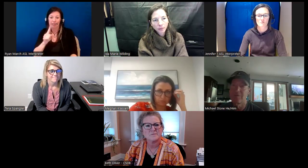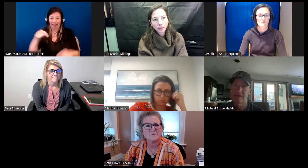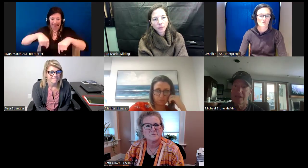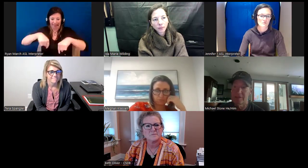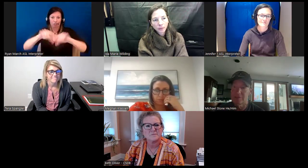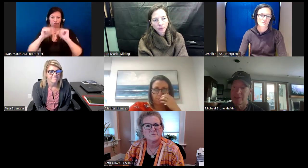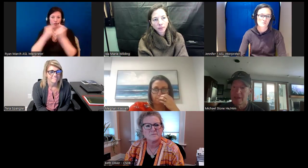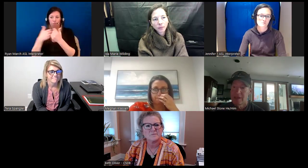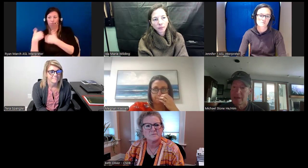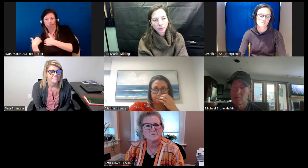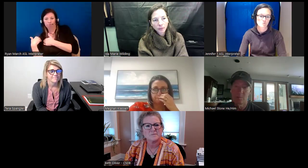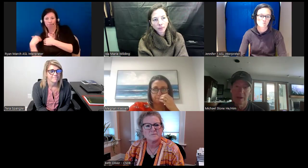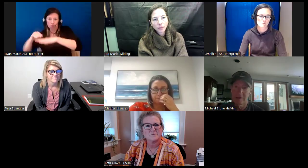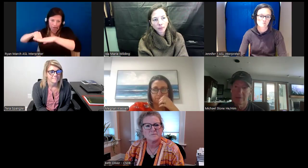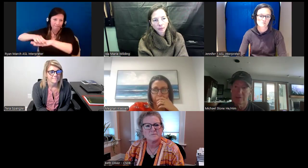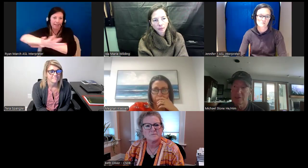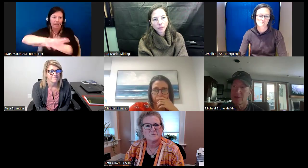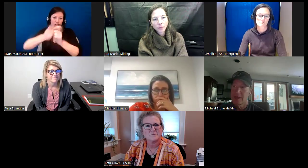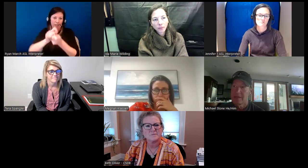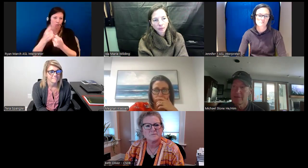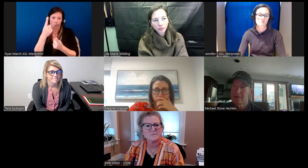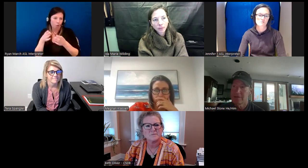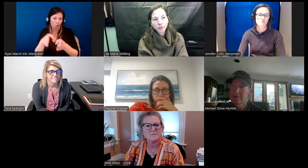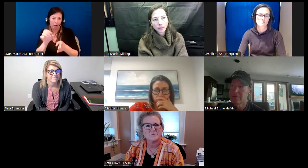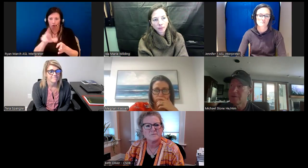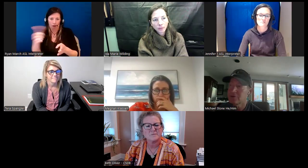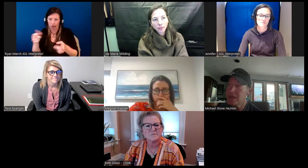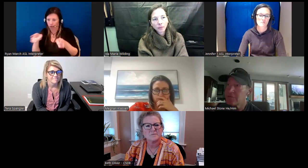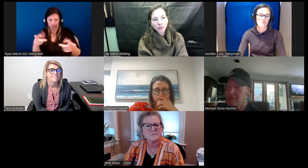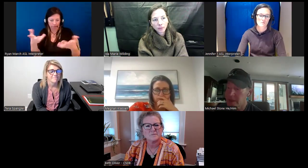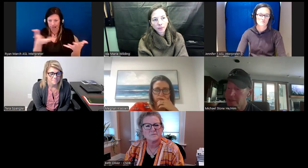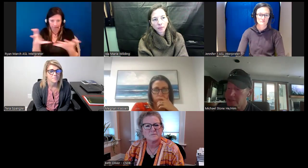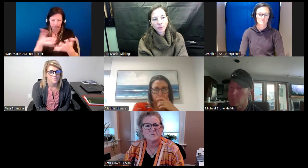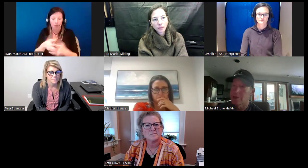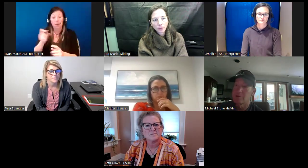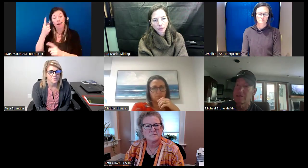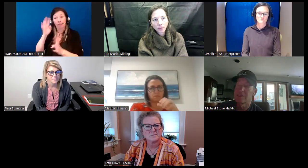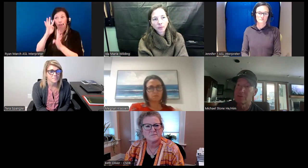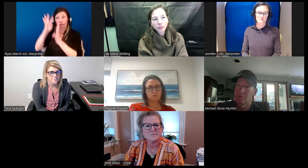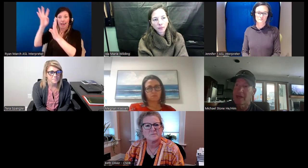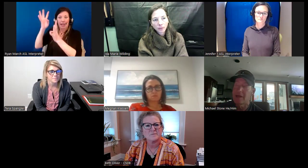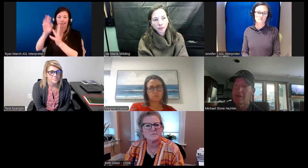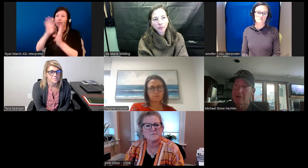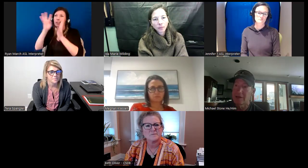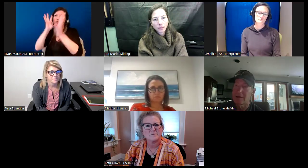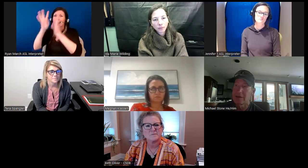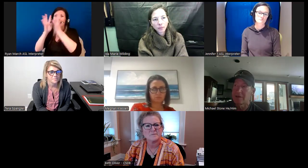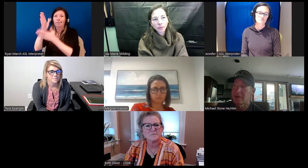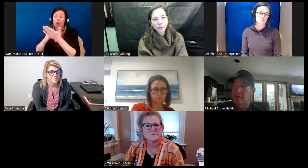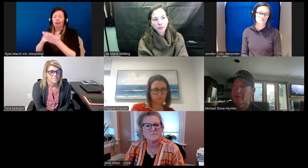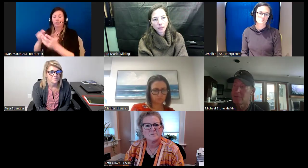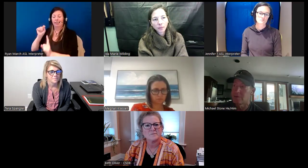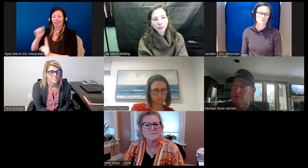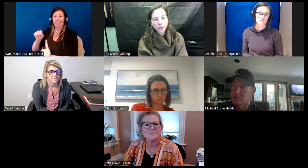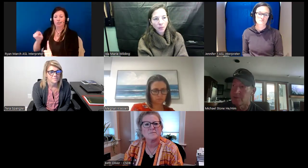to affect change one way or another. So the creative aspect, and this is where it goes into that other area